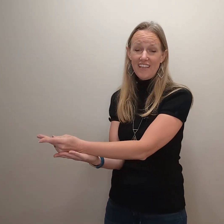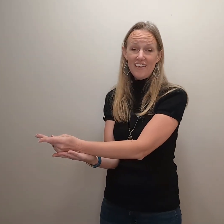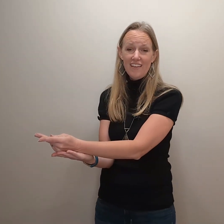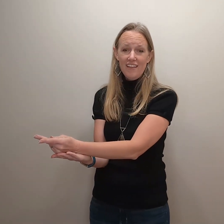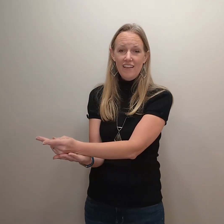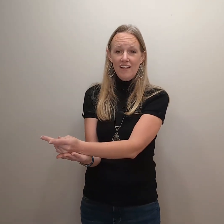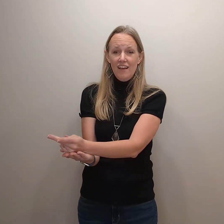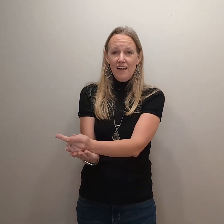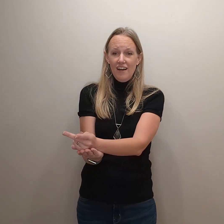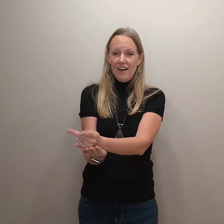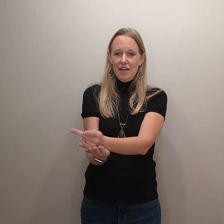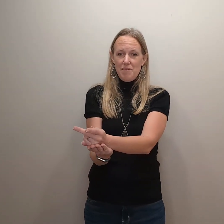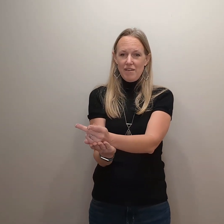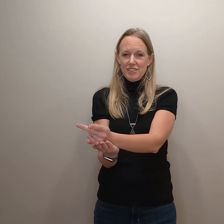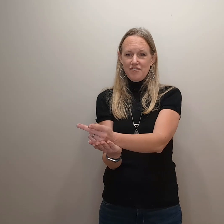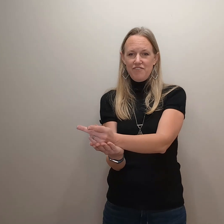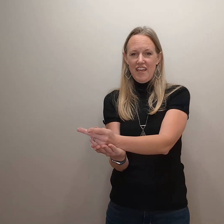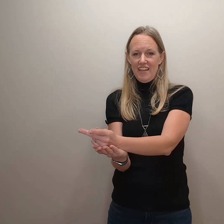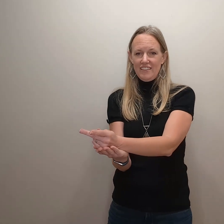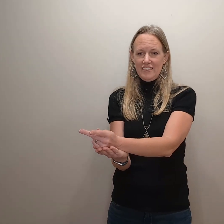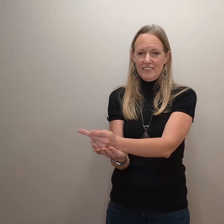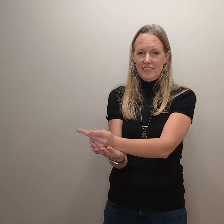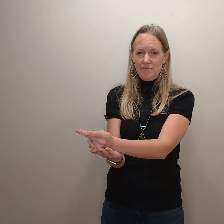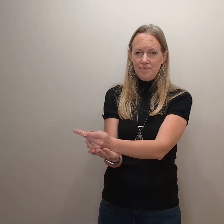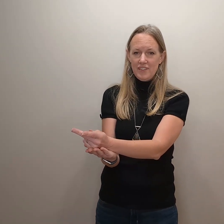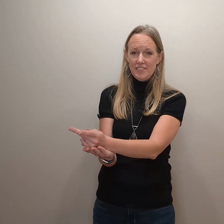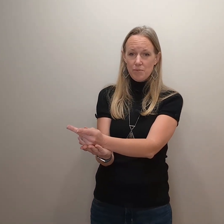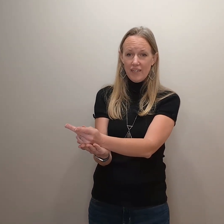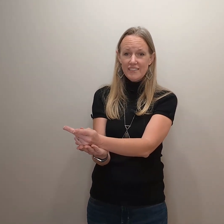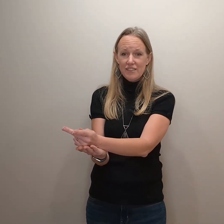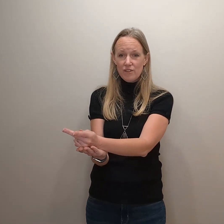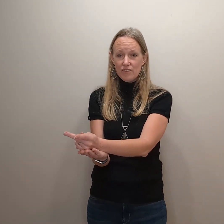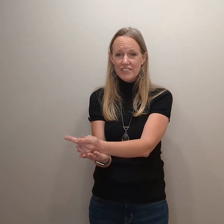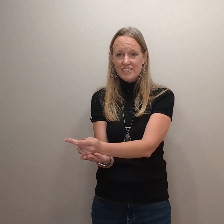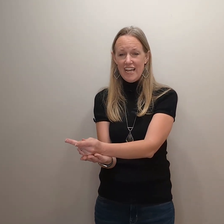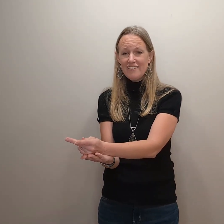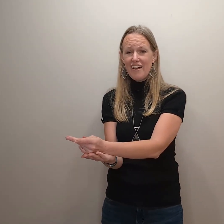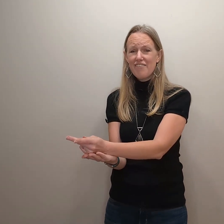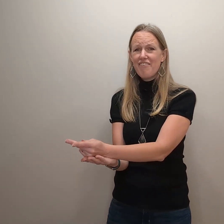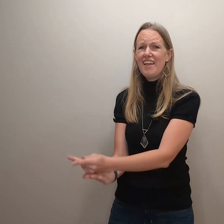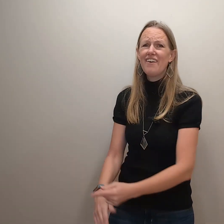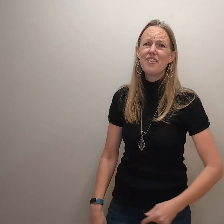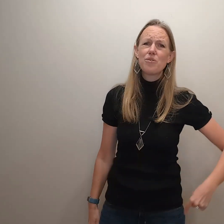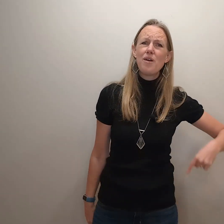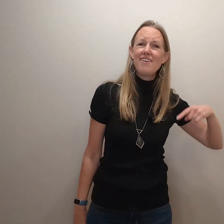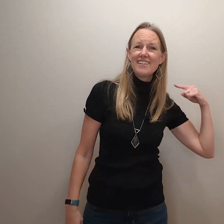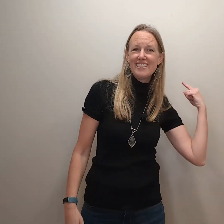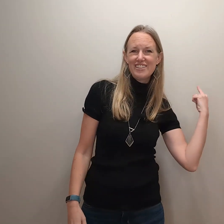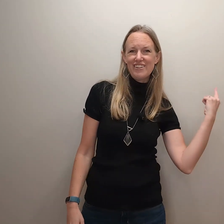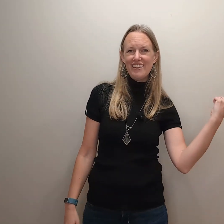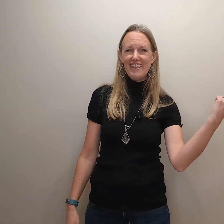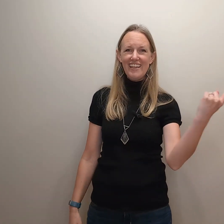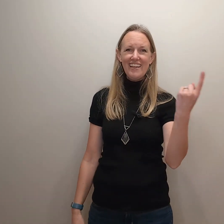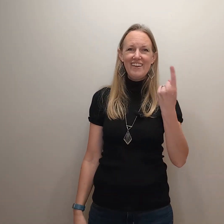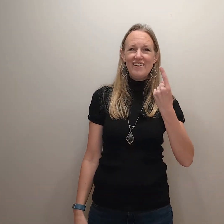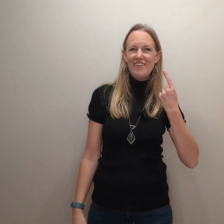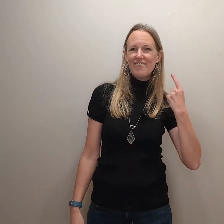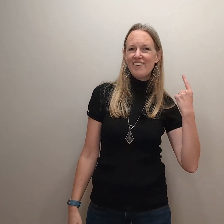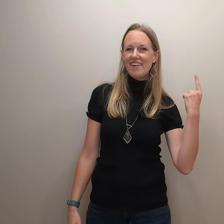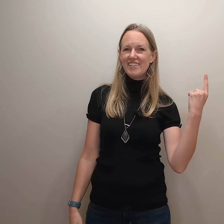V. That was fail. His praise and glory shall not fail throughout eternity, forever.